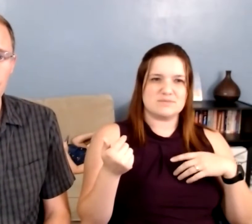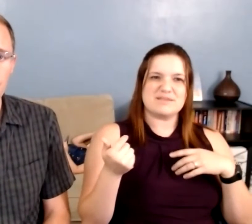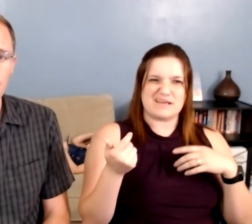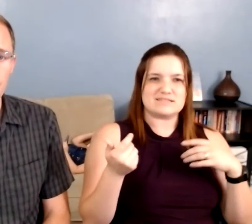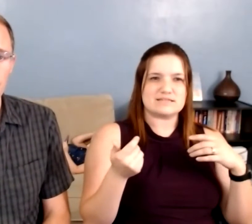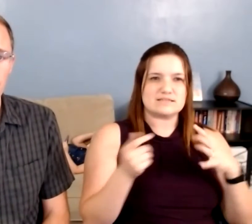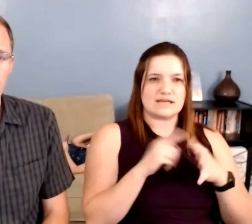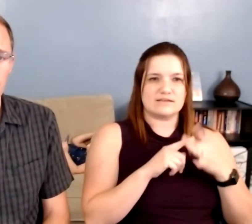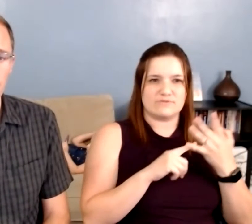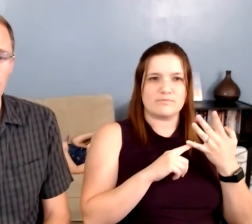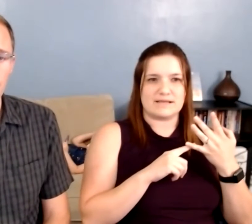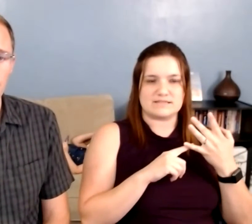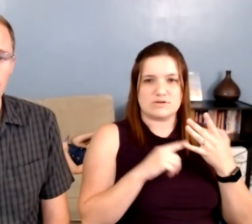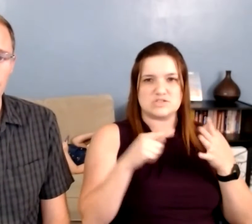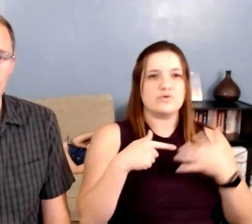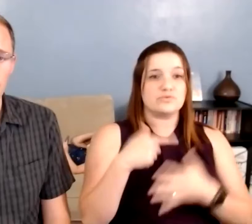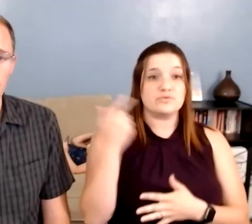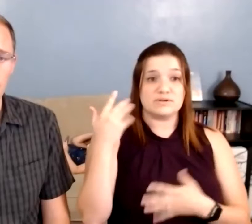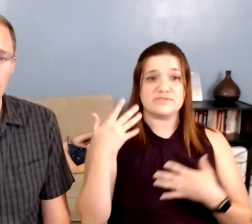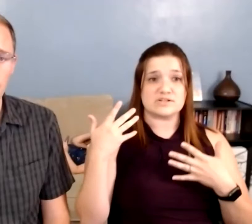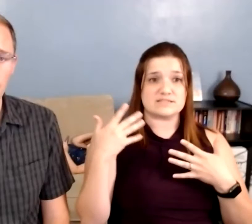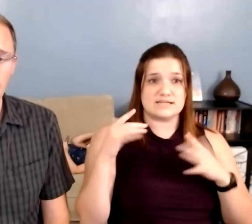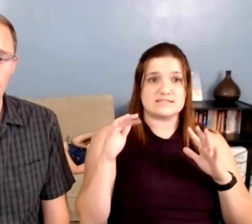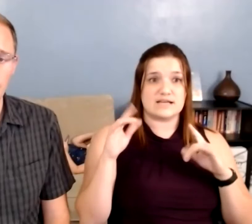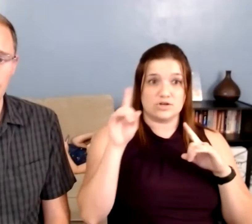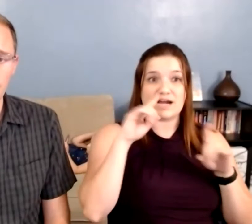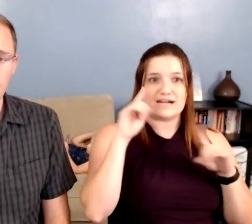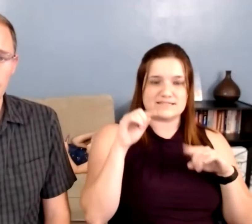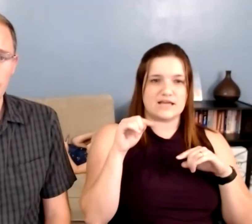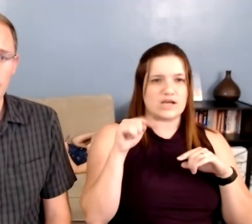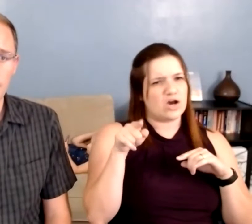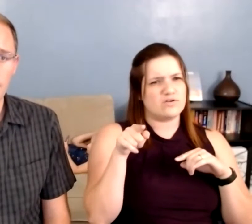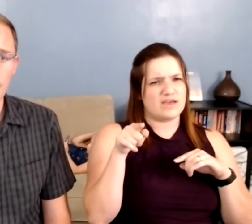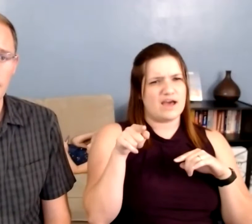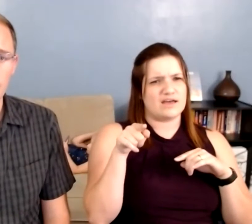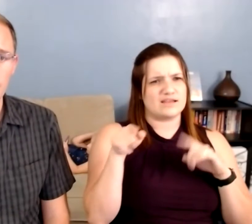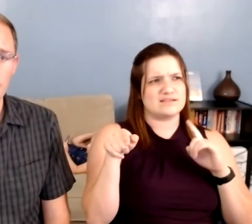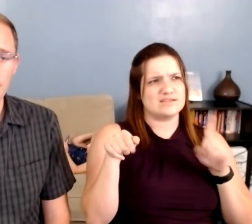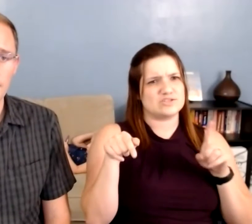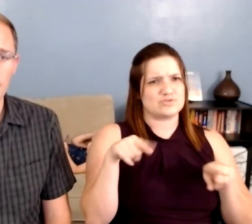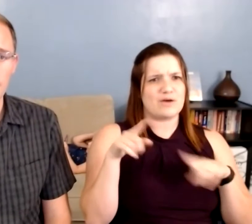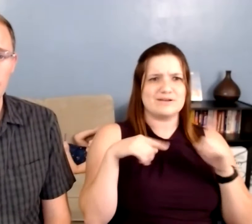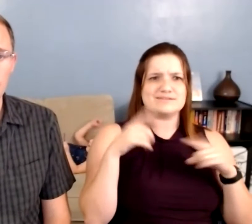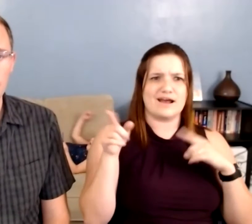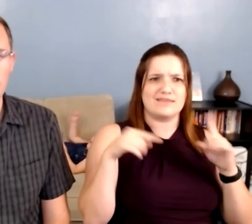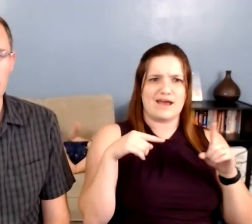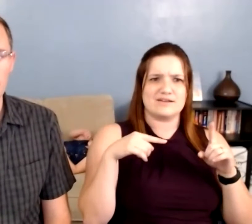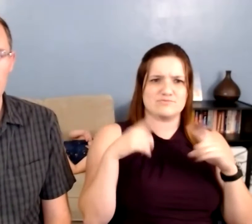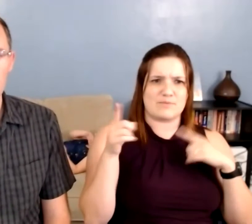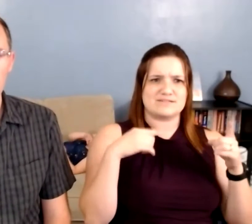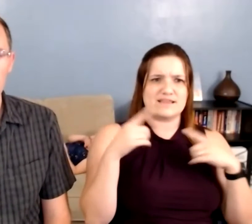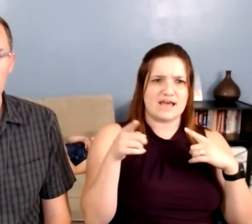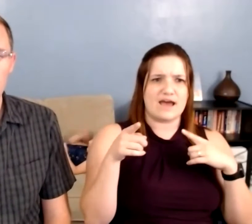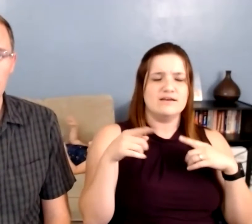know some of the basics, like the 4 basic ones. Go through Bill Vickers' list, and you'll kind of see like, oh yeah, that is true. I would sign that